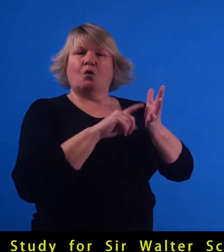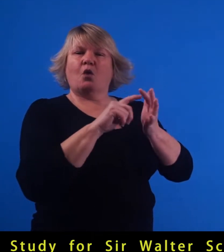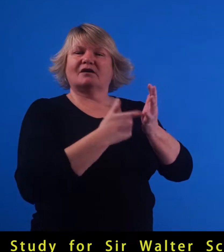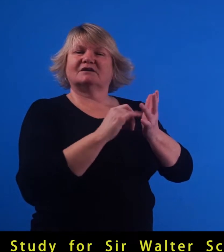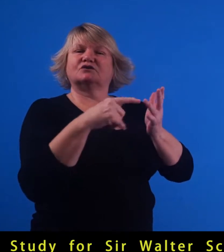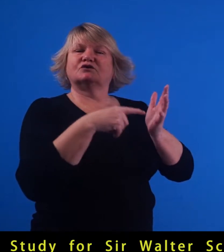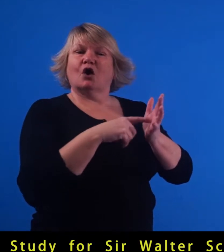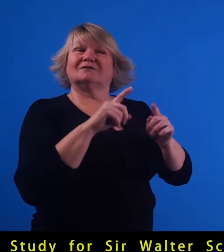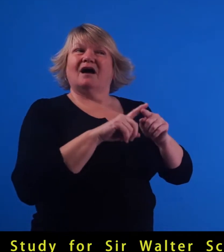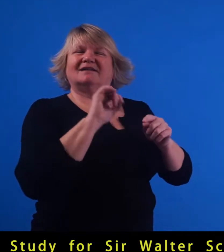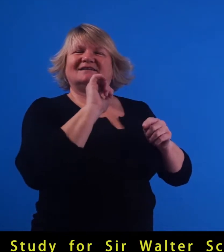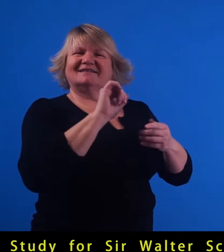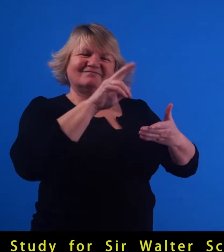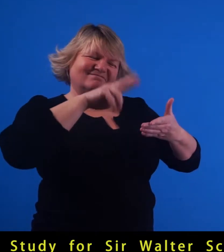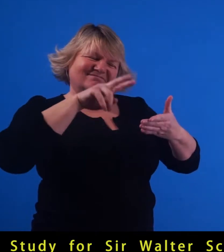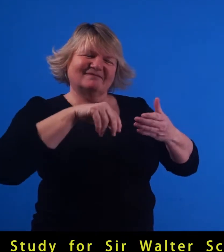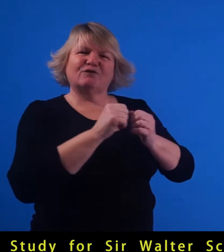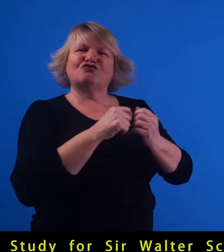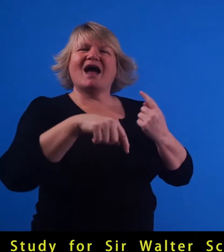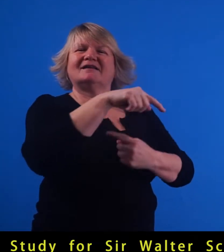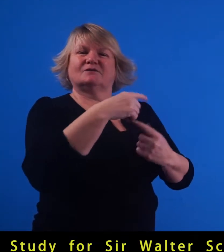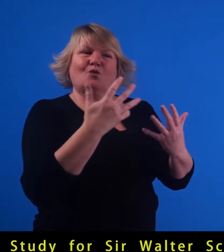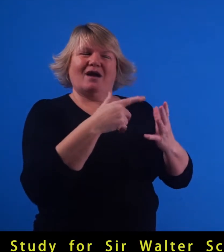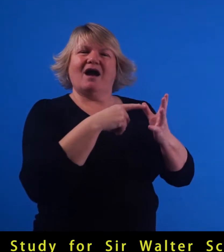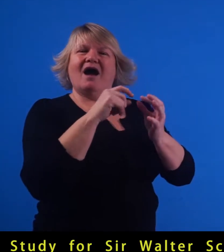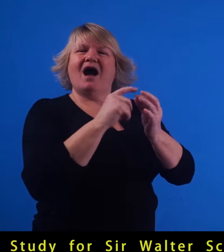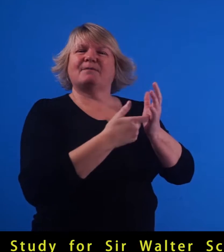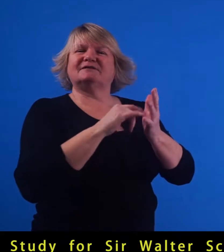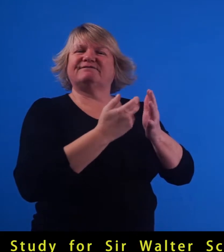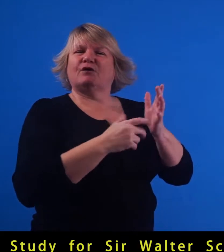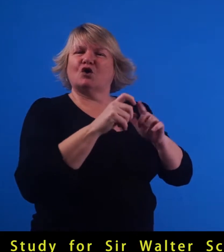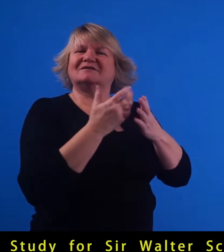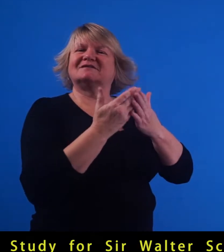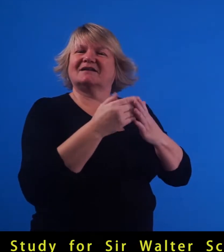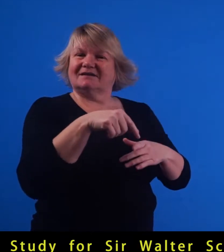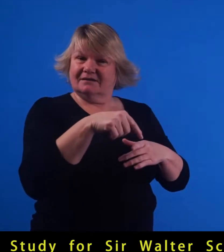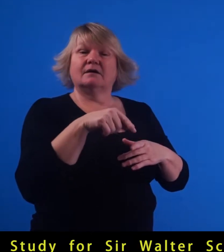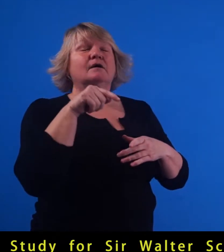Study for Sir Walter Scott and his literary friends at Abbotsford.